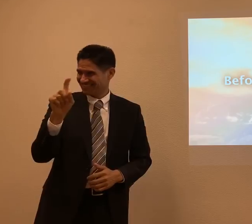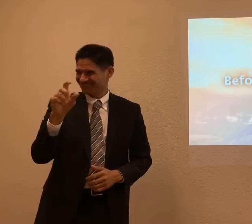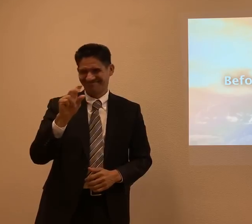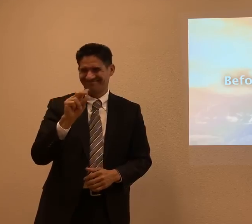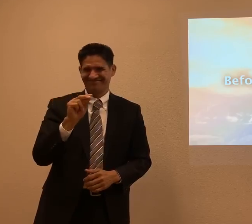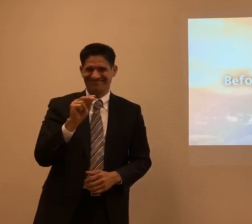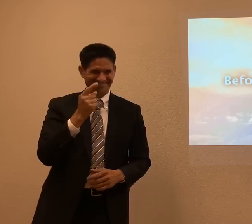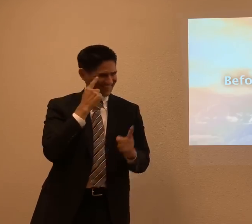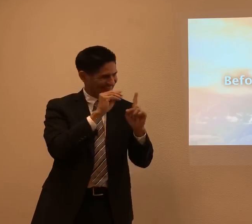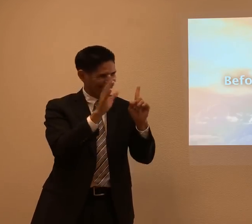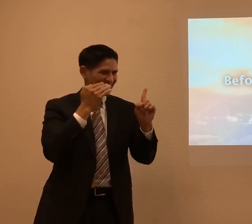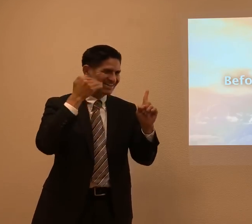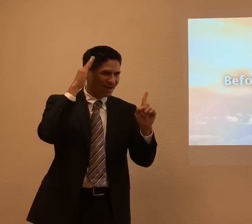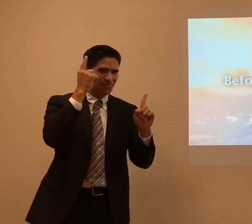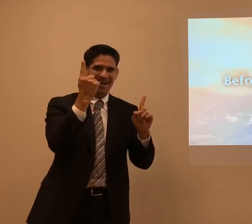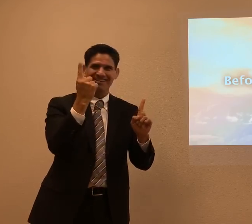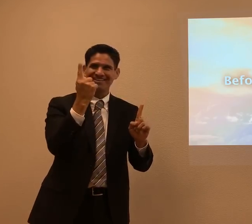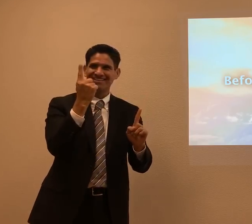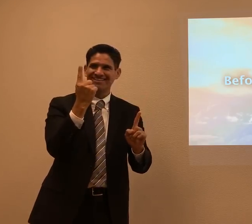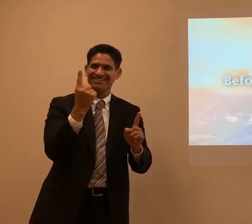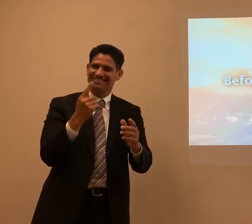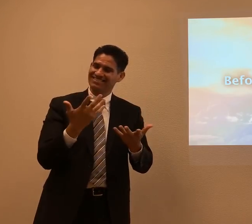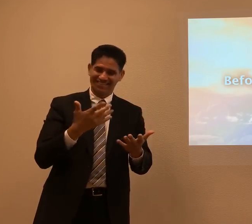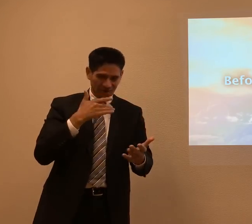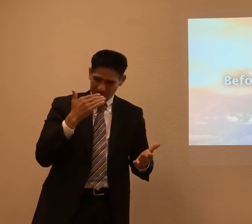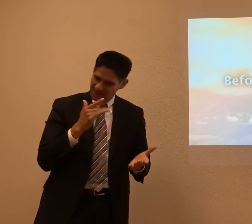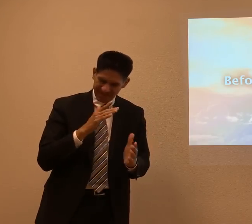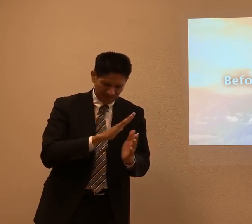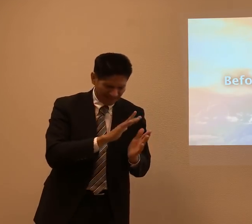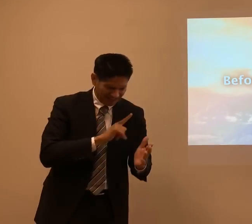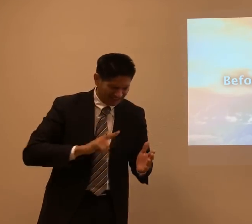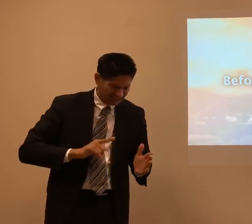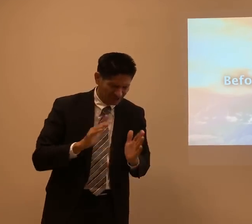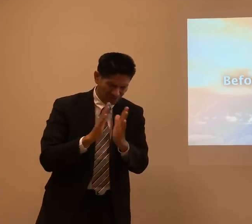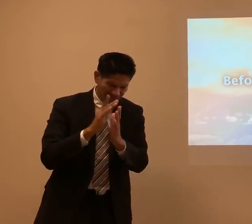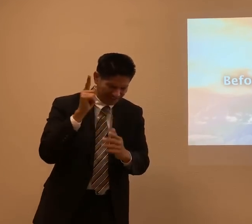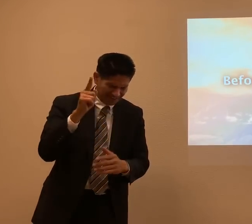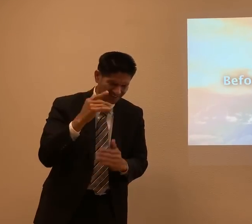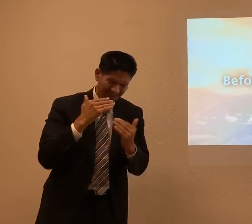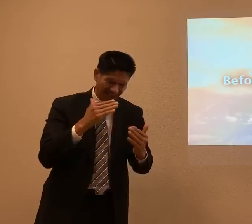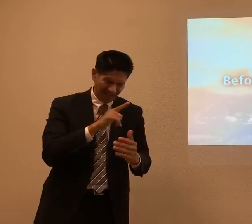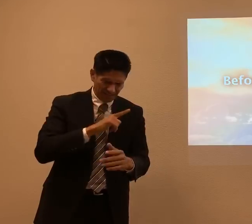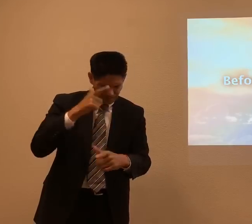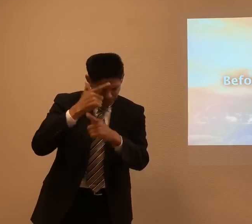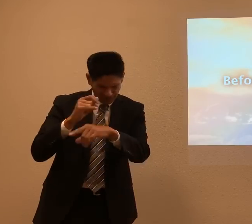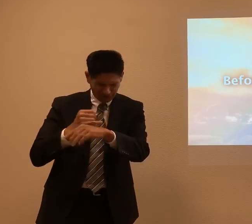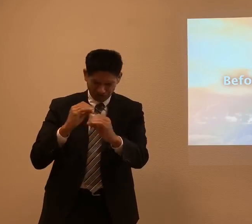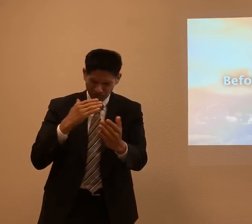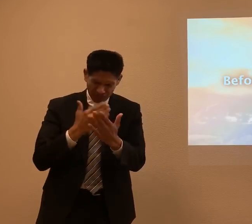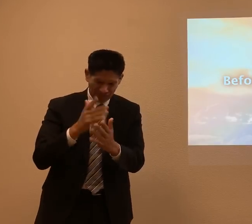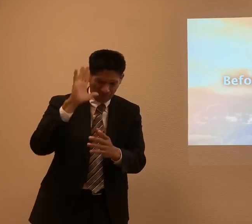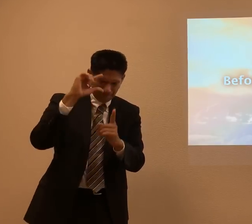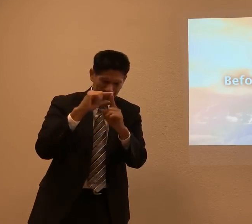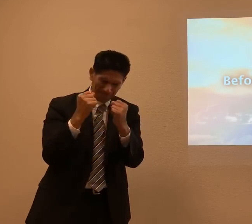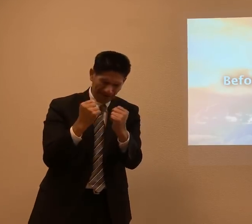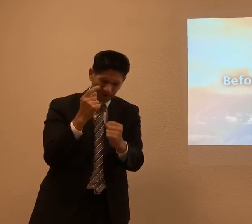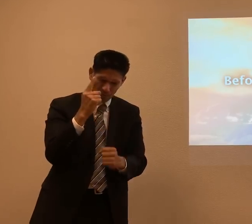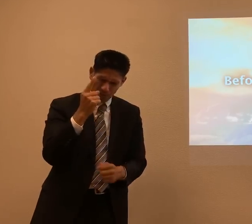Trinitarian. There's not three gods. There's only one God. The Bible is so clear with that. Lord, thank you for your word. Thank you to Bishop Brother Jeff